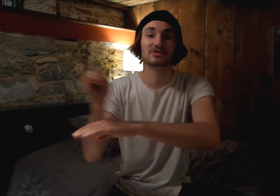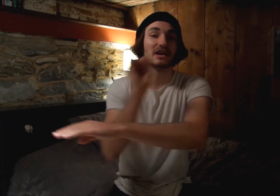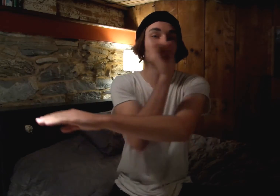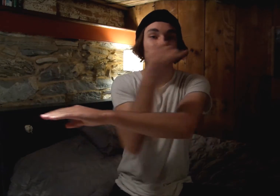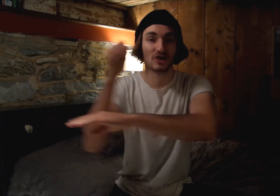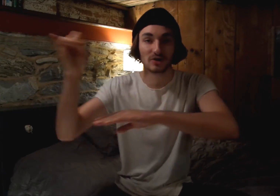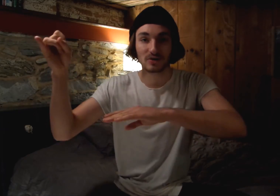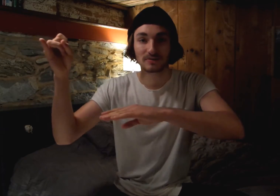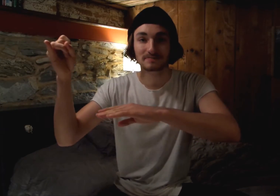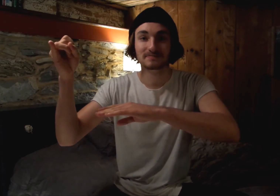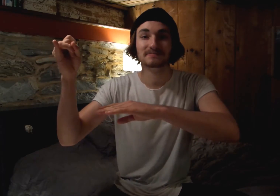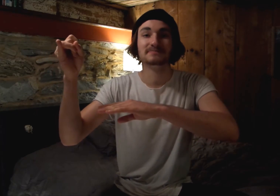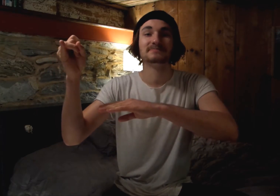you can. Jungle.